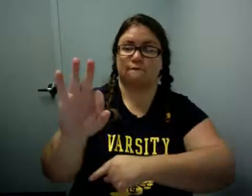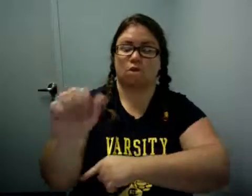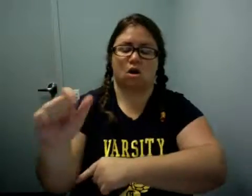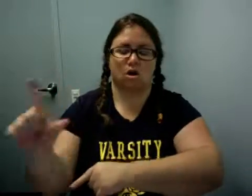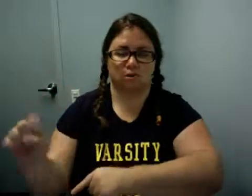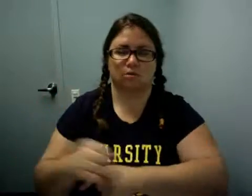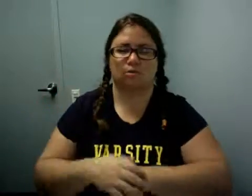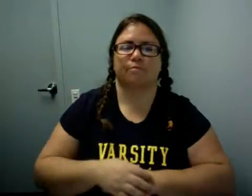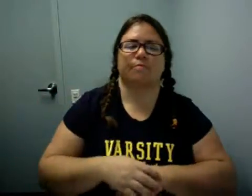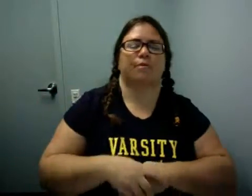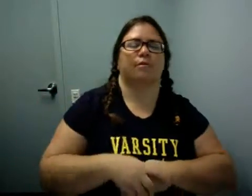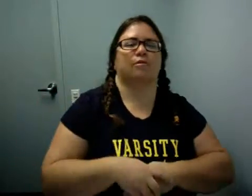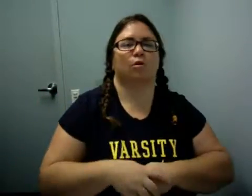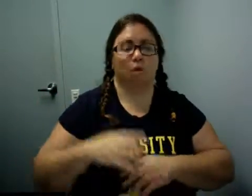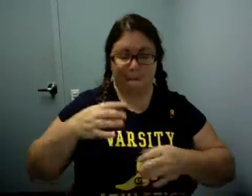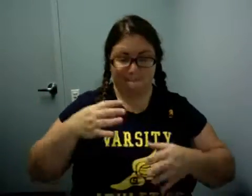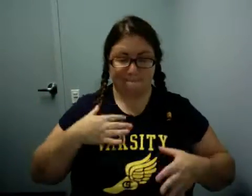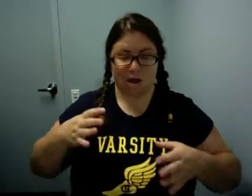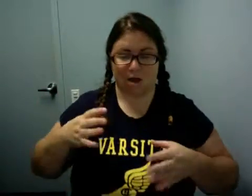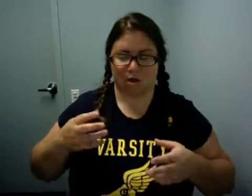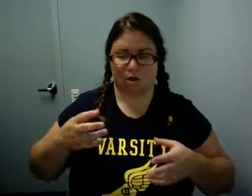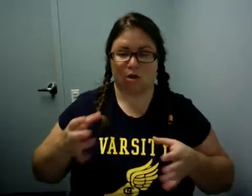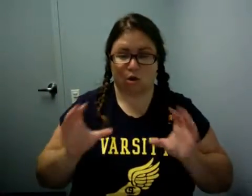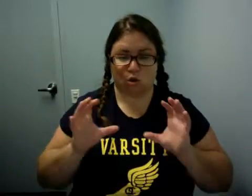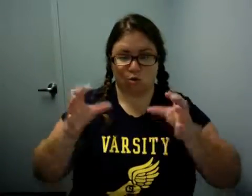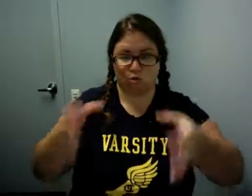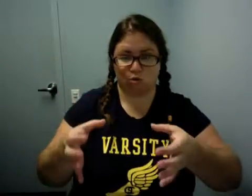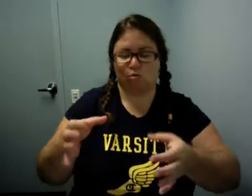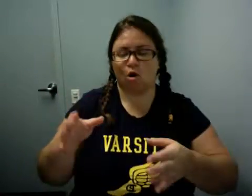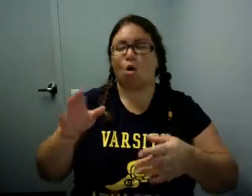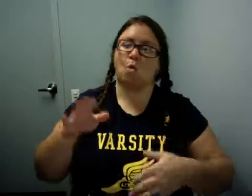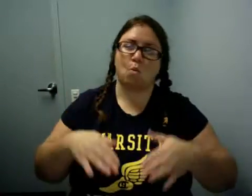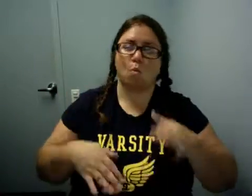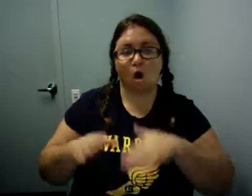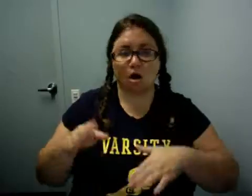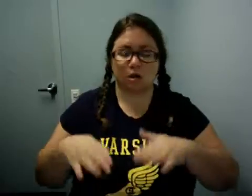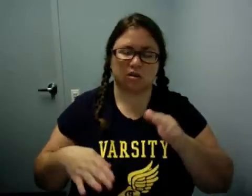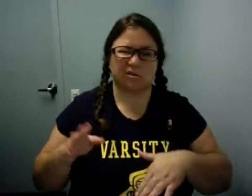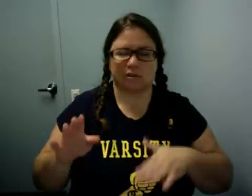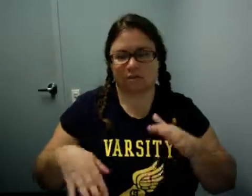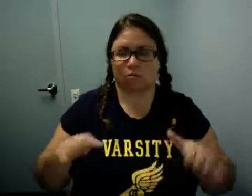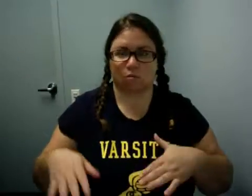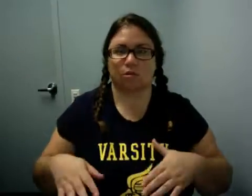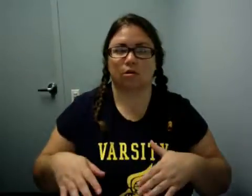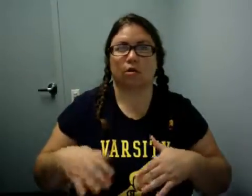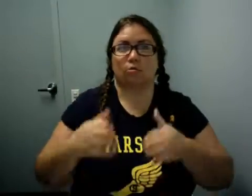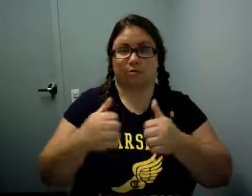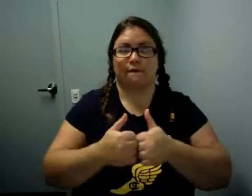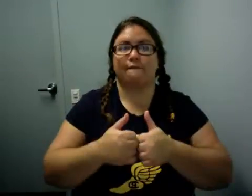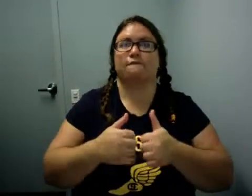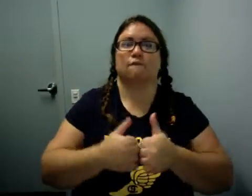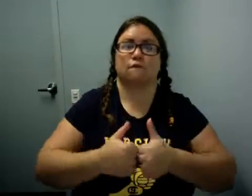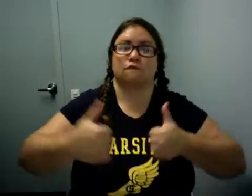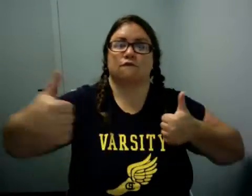boys and I walked all the way down to Niagara Falls, which is a pretty good distance. It wasn't close by at all.